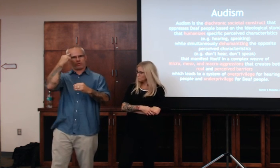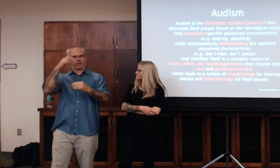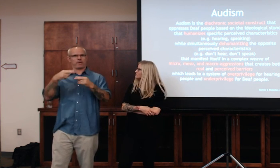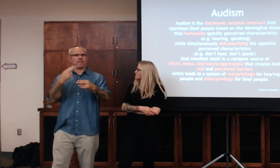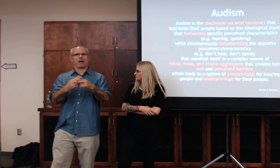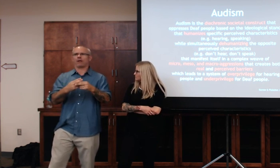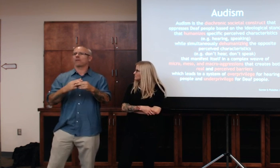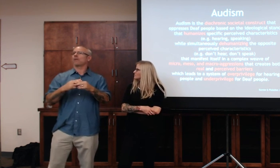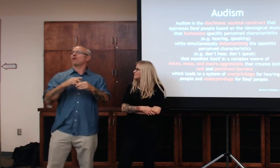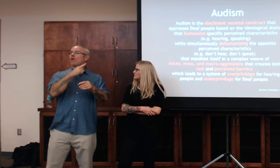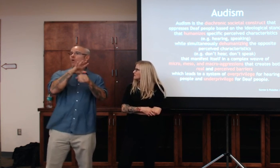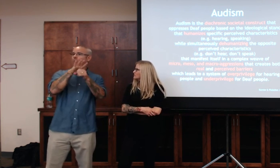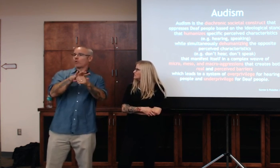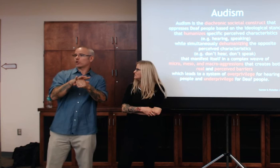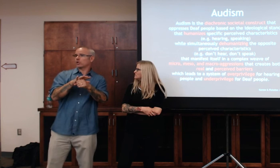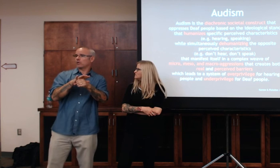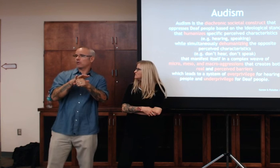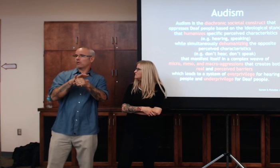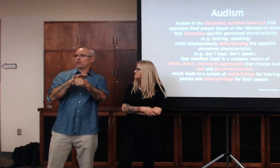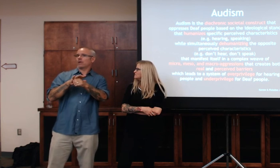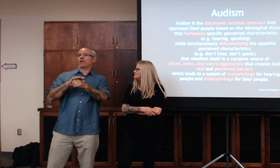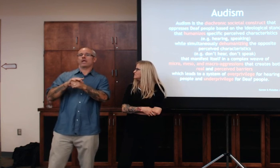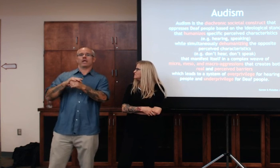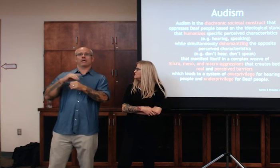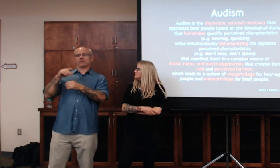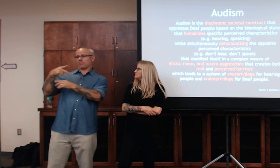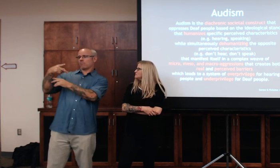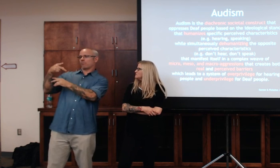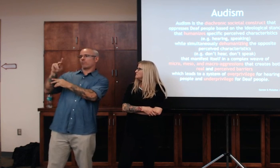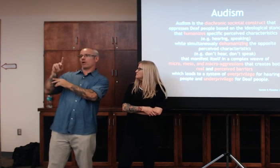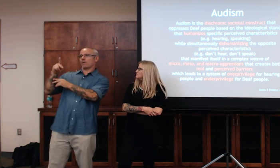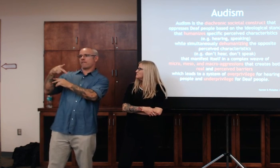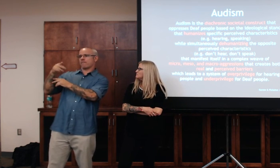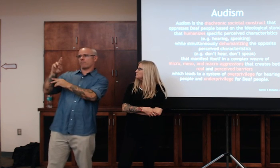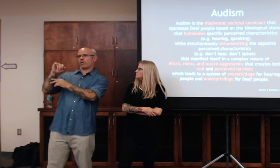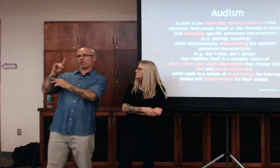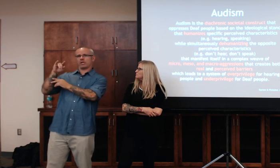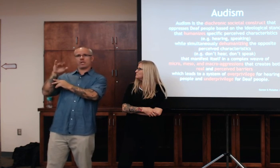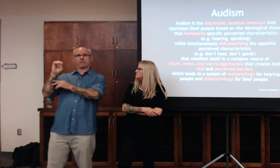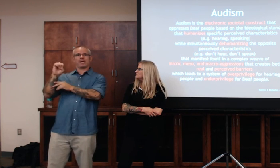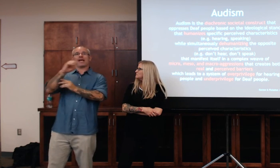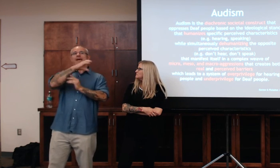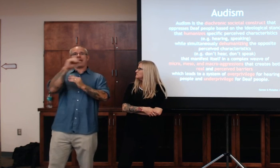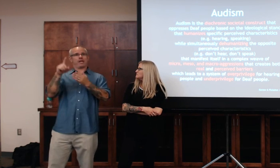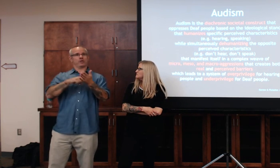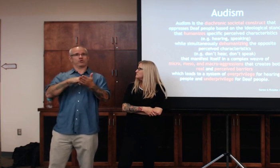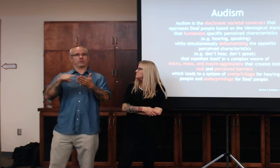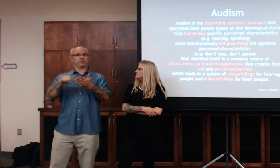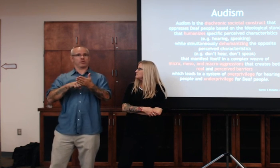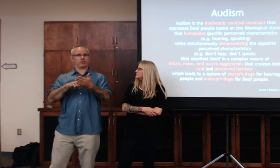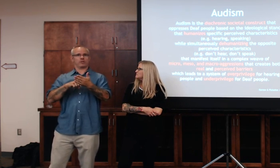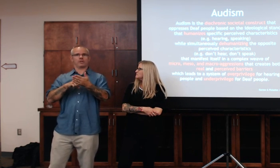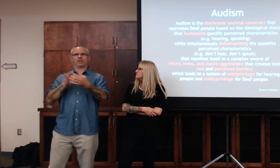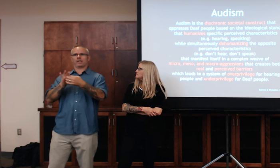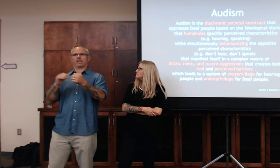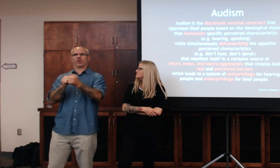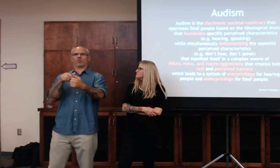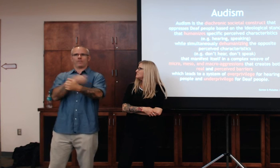really make that distinction. With that prejudice and discrimination, then we